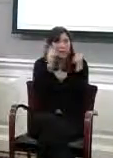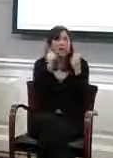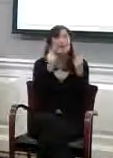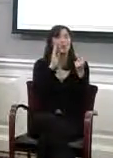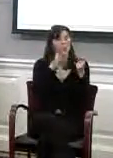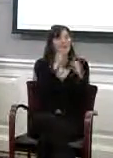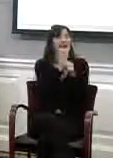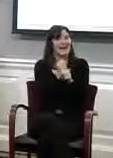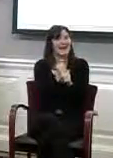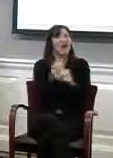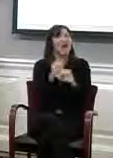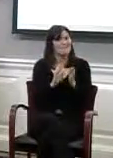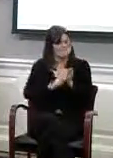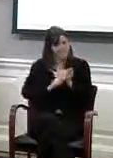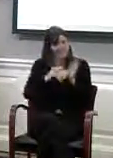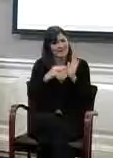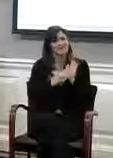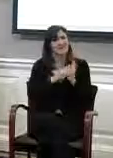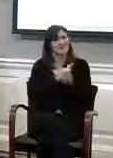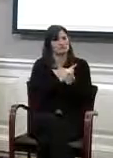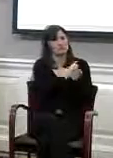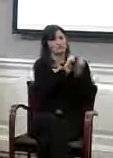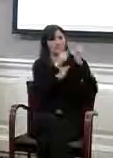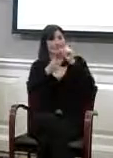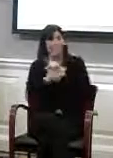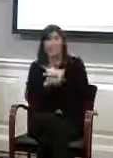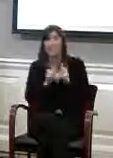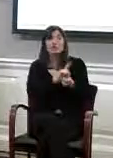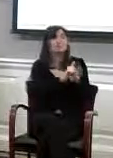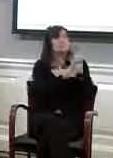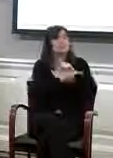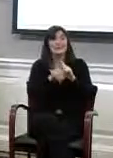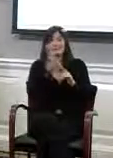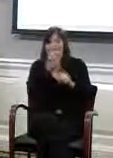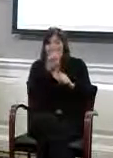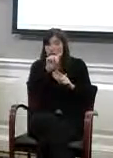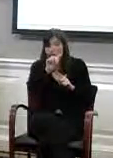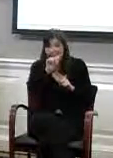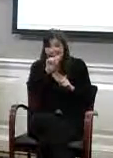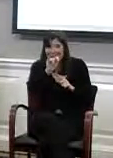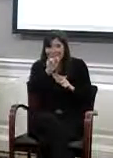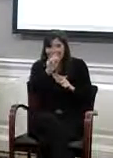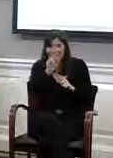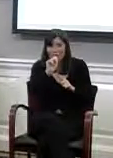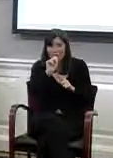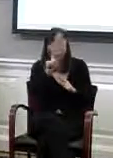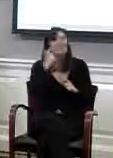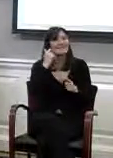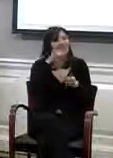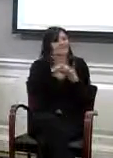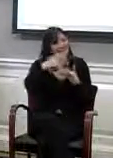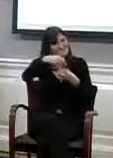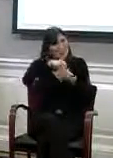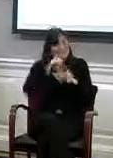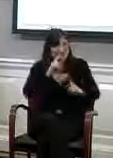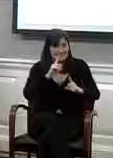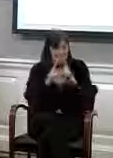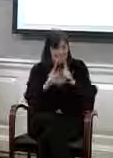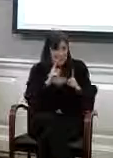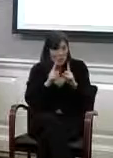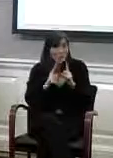transformation. This transformation is only rational insofar as it involves discourse and works with the conscious. Elements are also